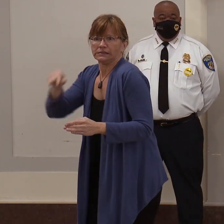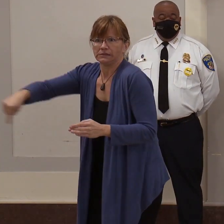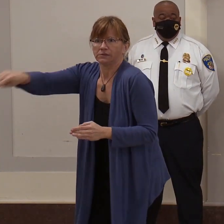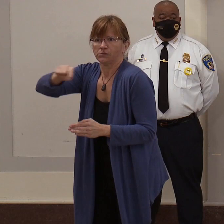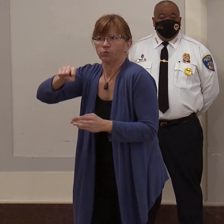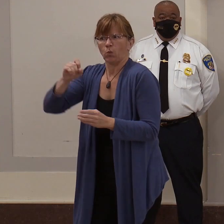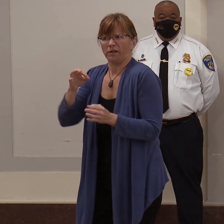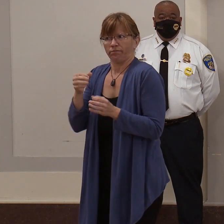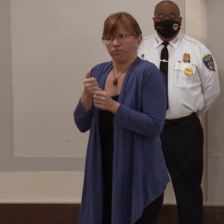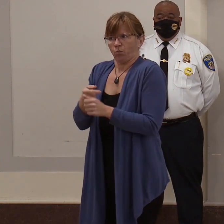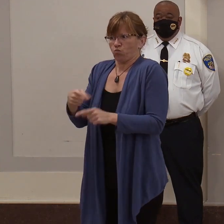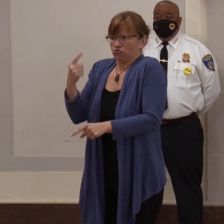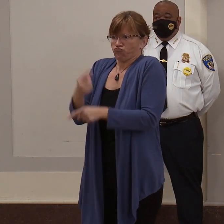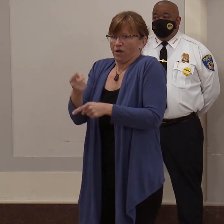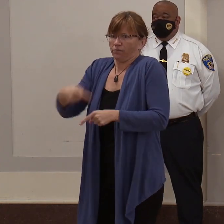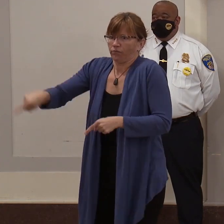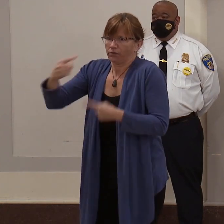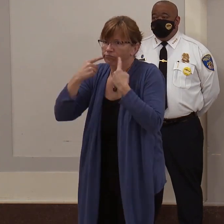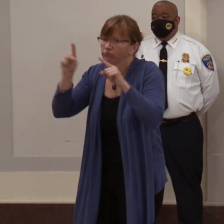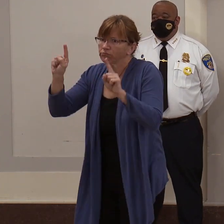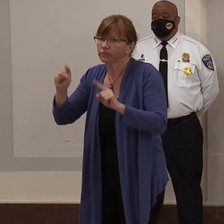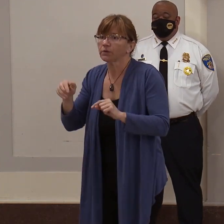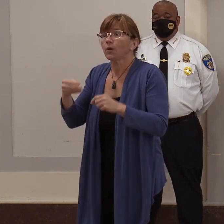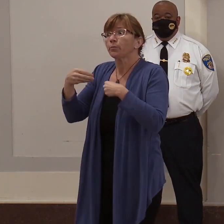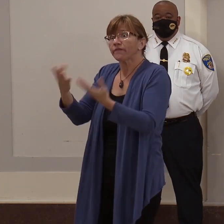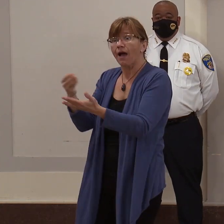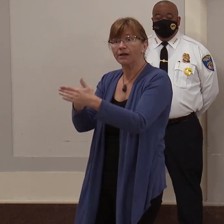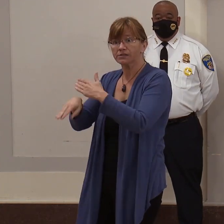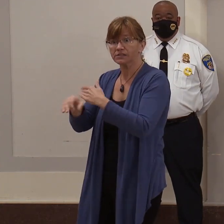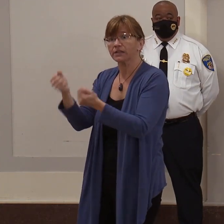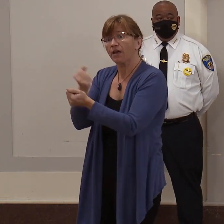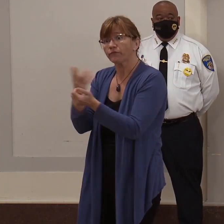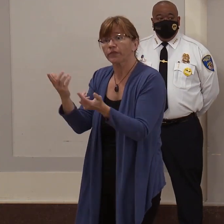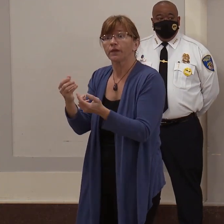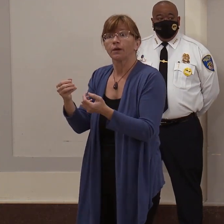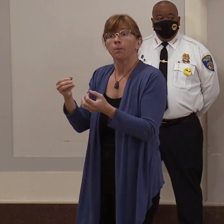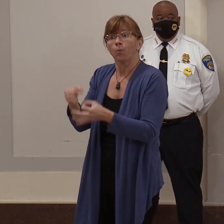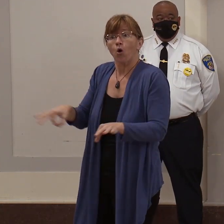accessibility and have all of the things that we need for our residents is